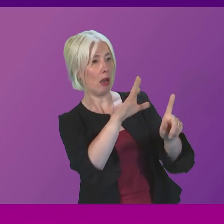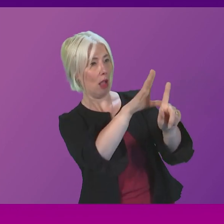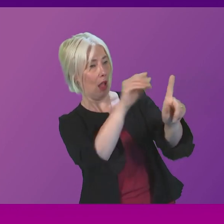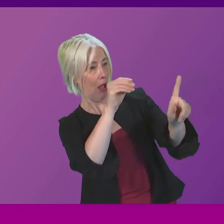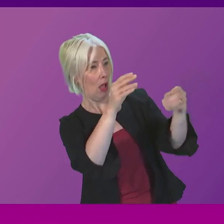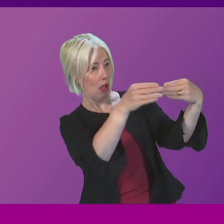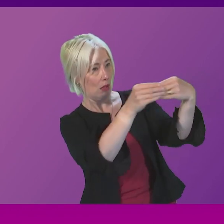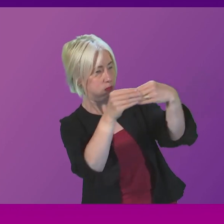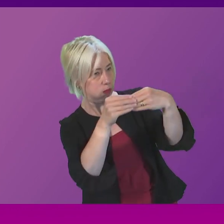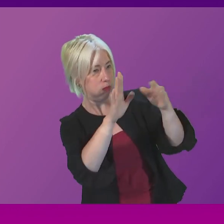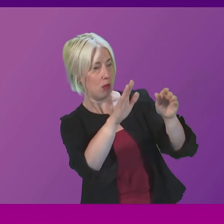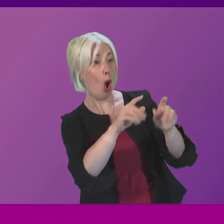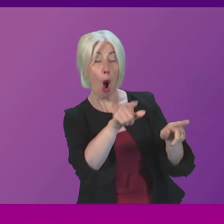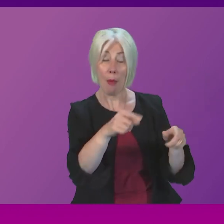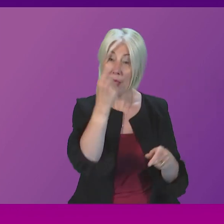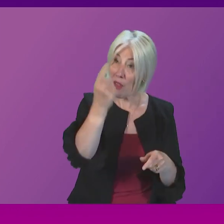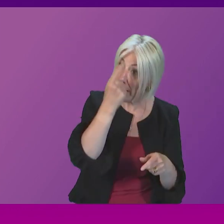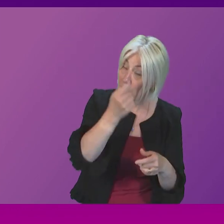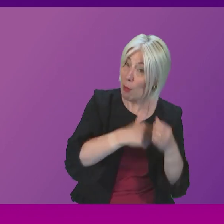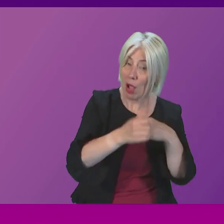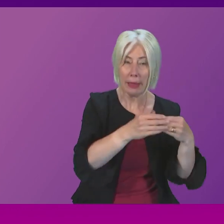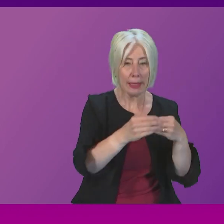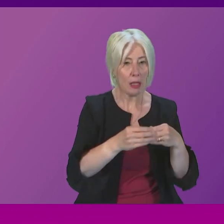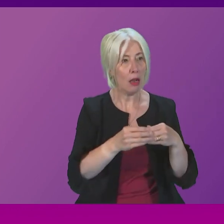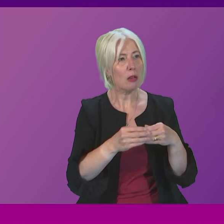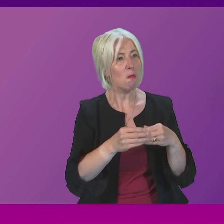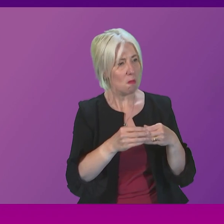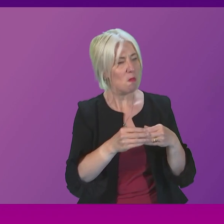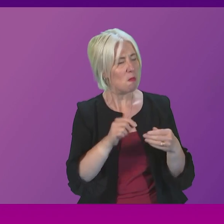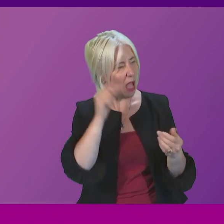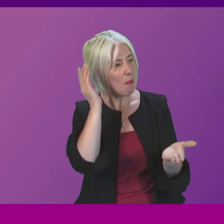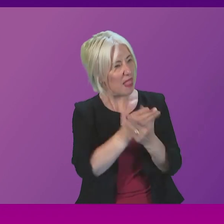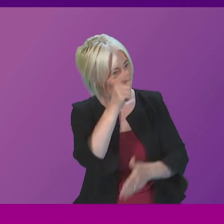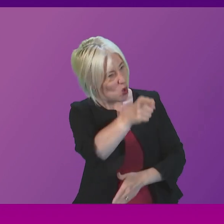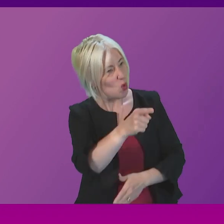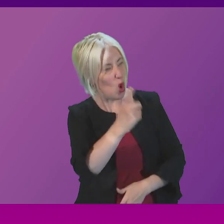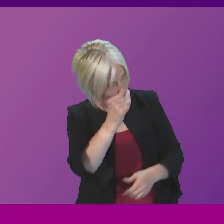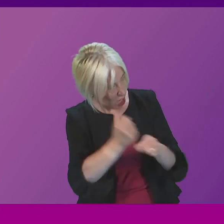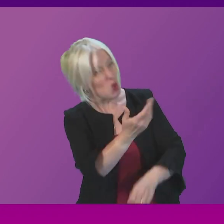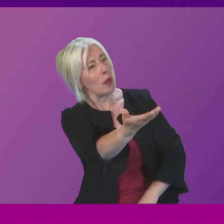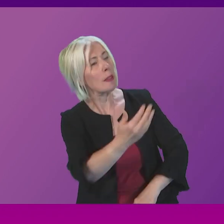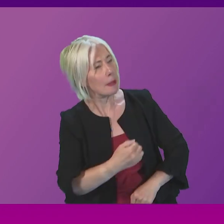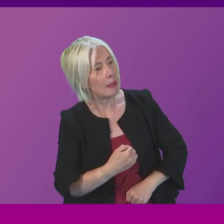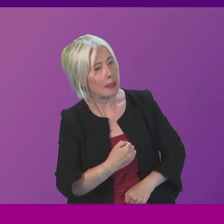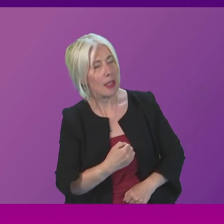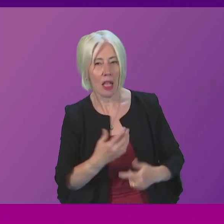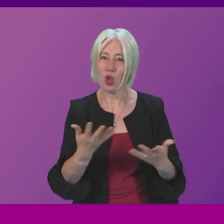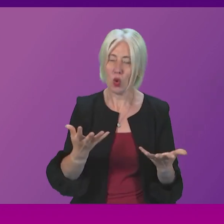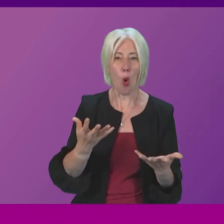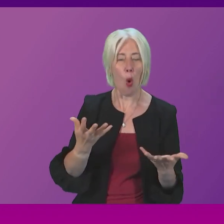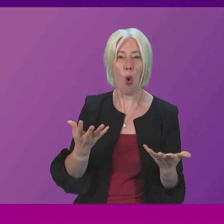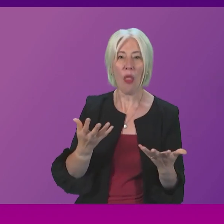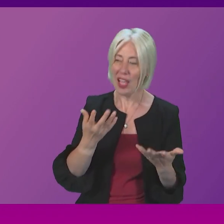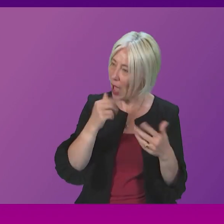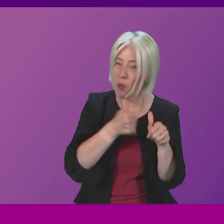in positions, or thinking about positions of leadership and saying, I believe in you. You can do it. Because that's how we